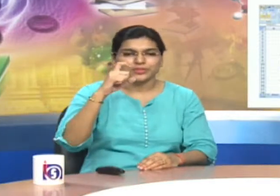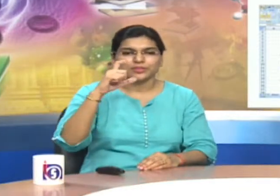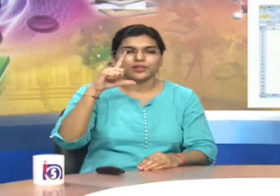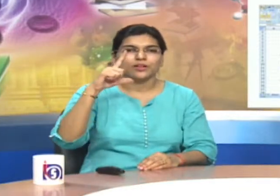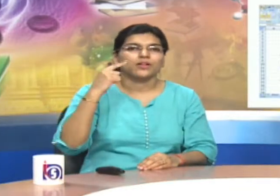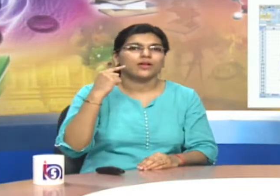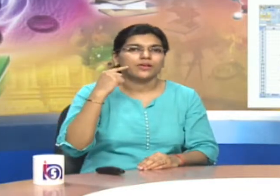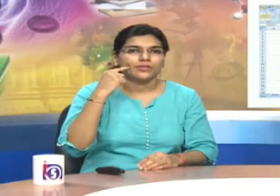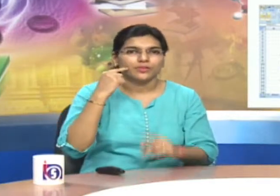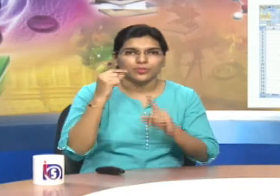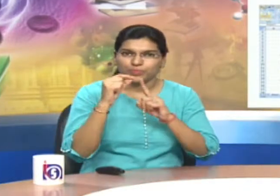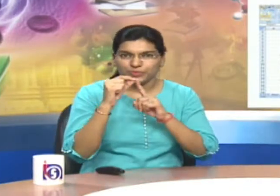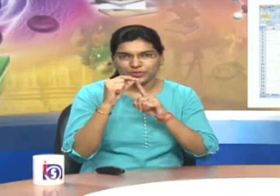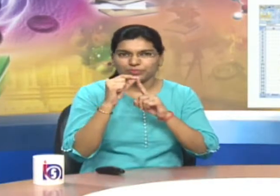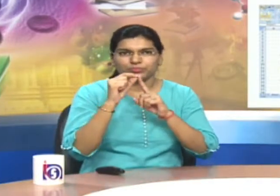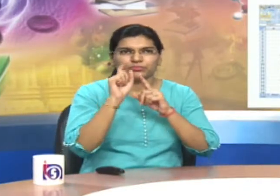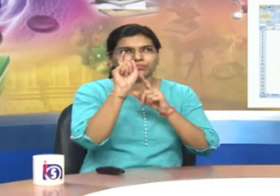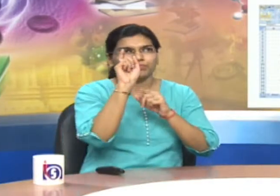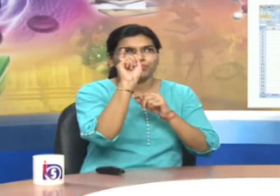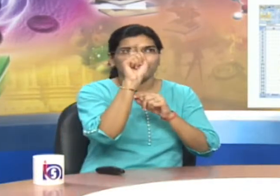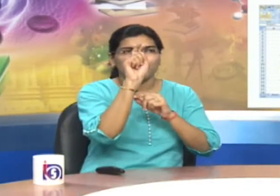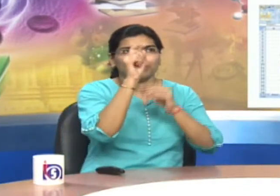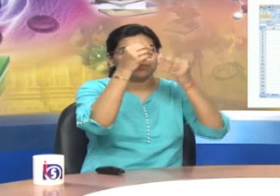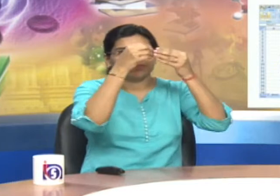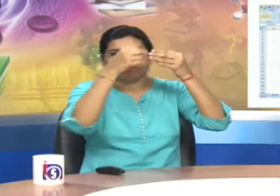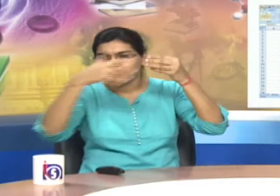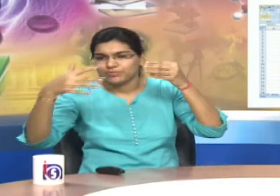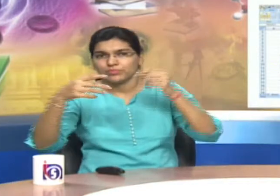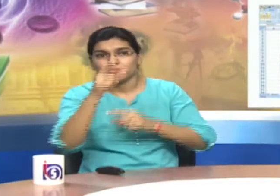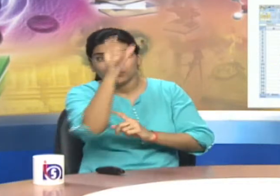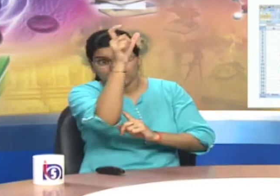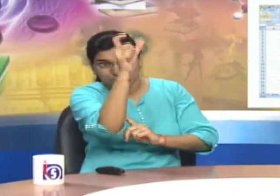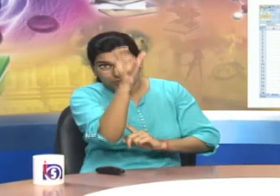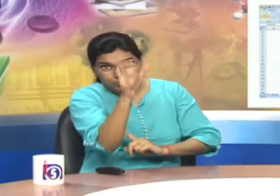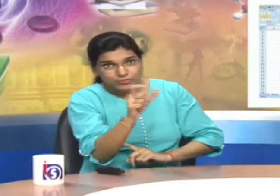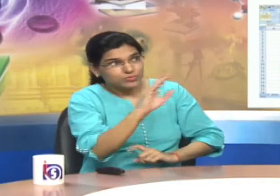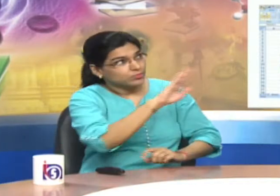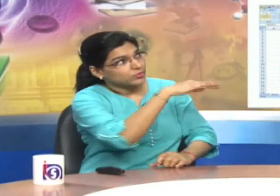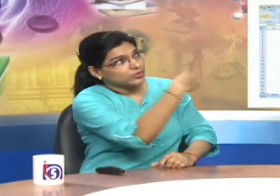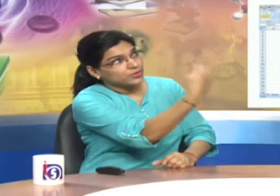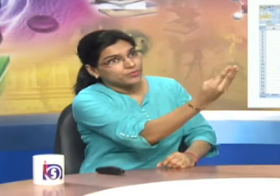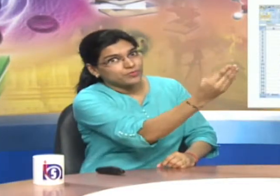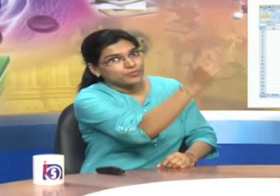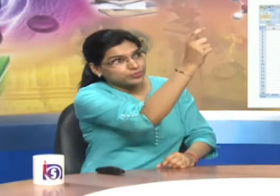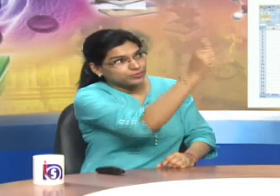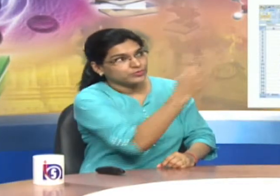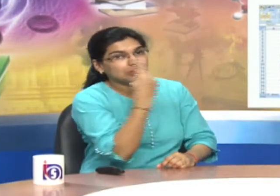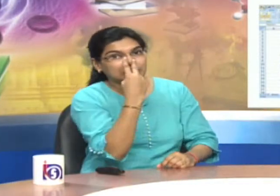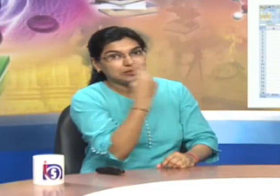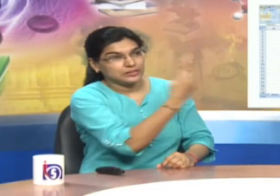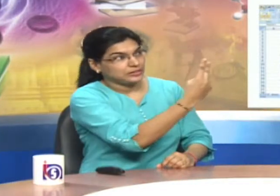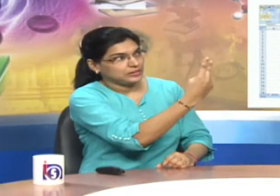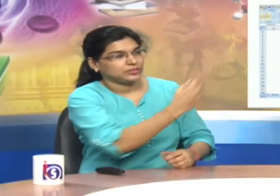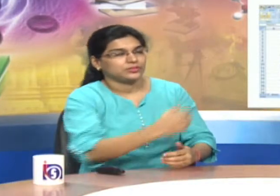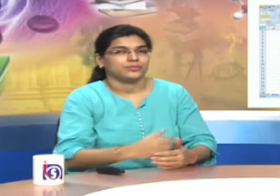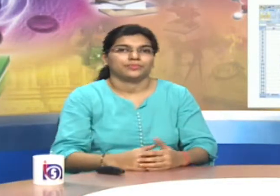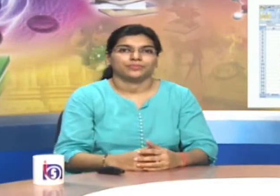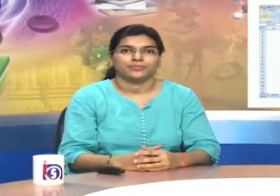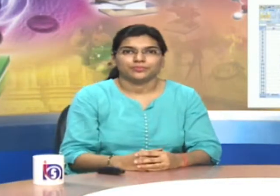You all know that clip, when you click on that button, you can see a